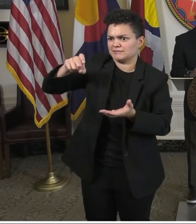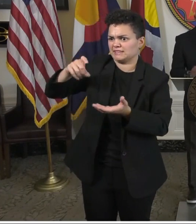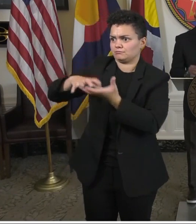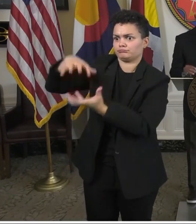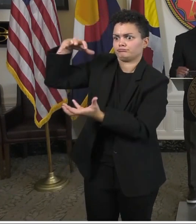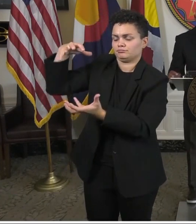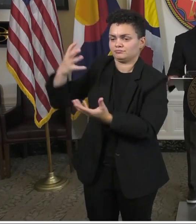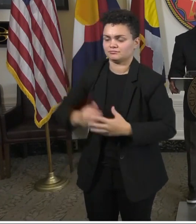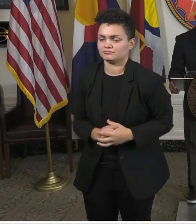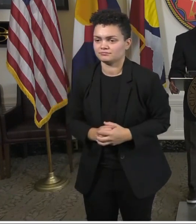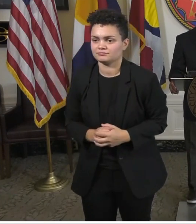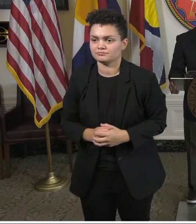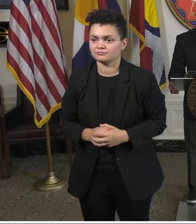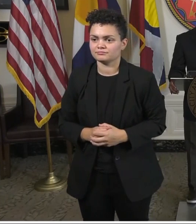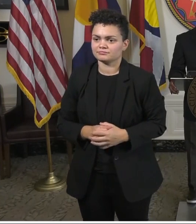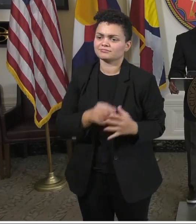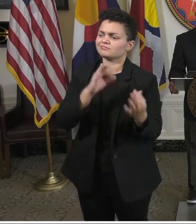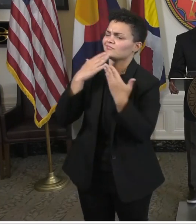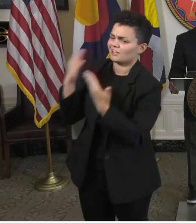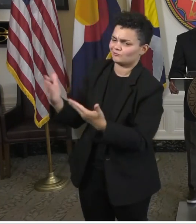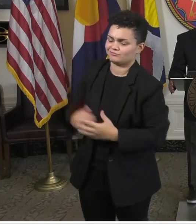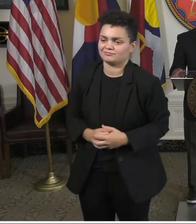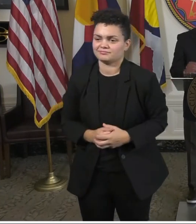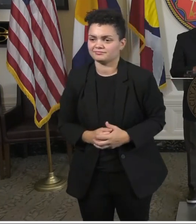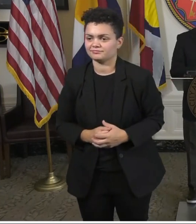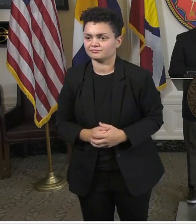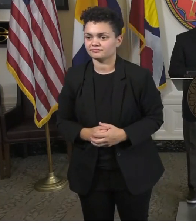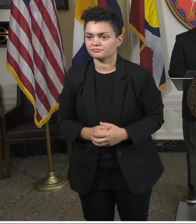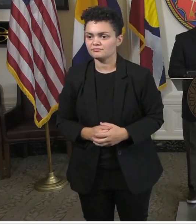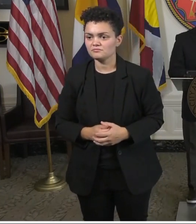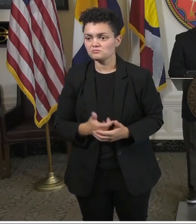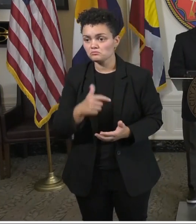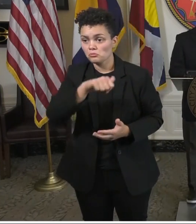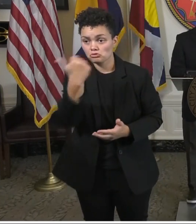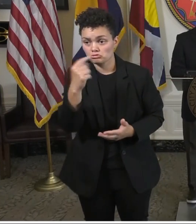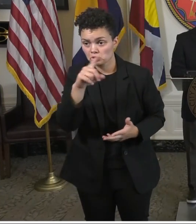Thank you very much, sir. Next question.